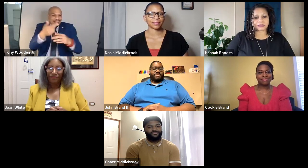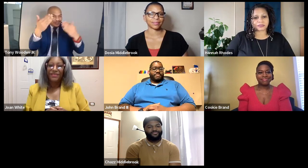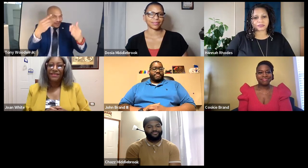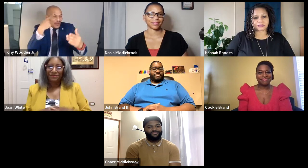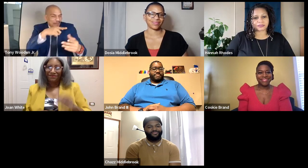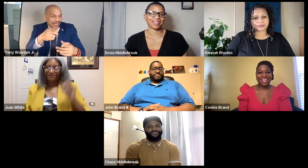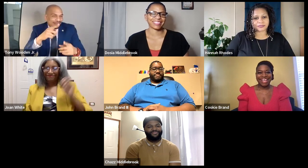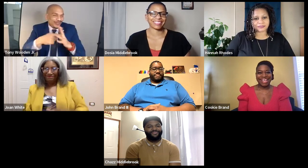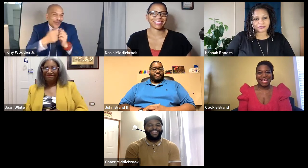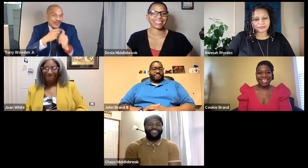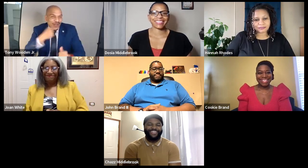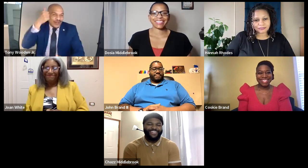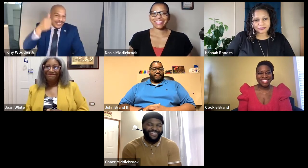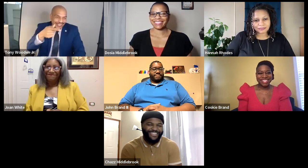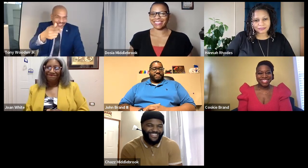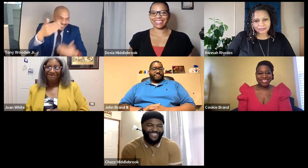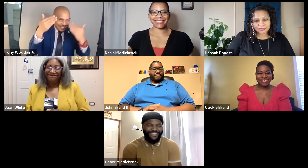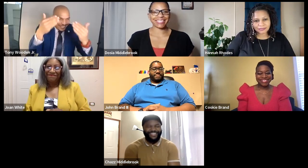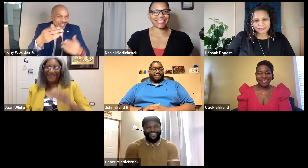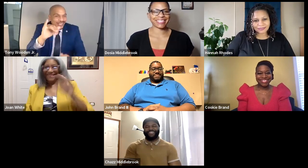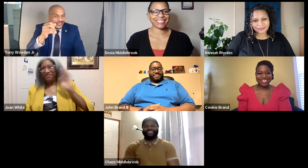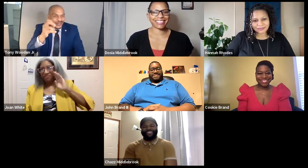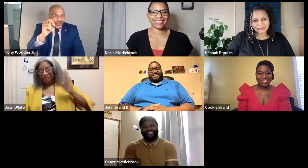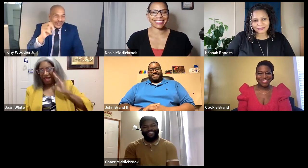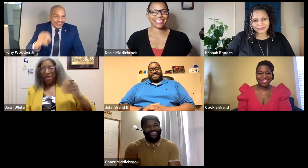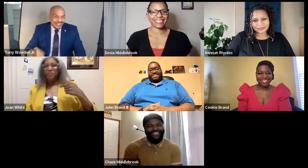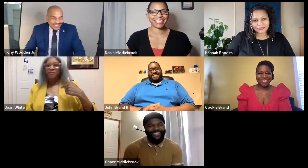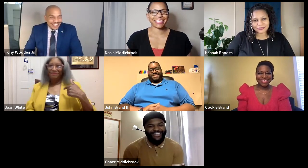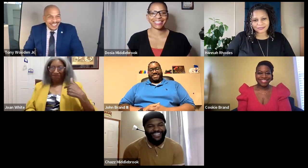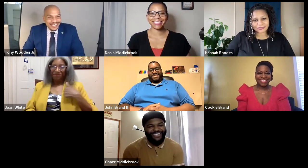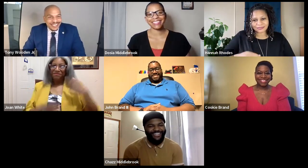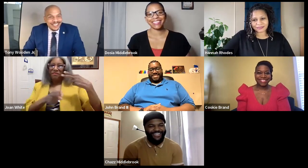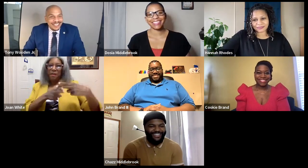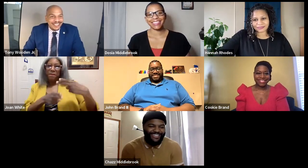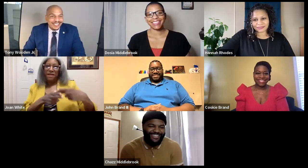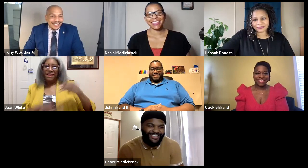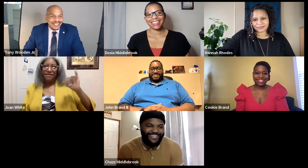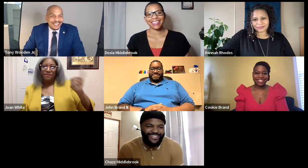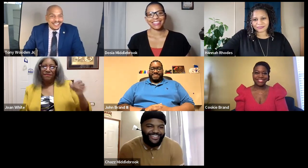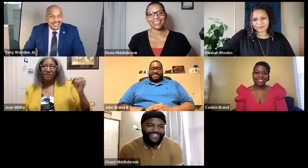I'm going to let them introduce themselves. Go ahead, especially Joan. She's the oldest of the bunch. She can introduce herself.